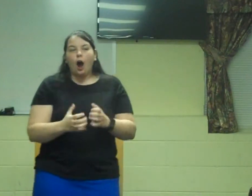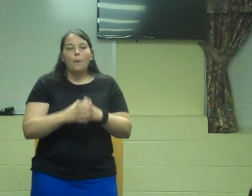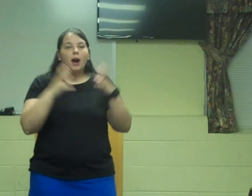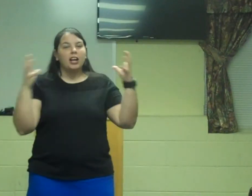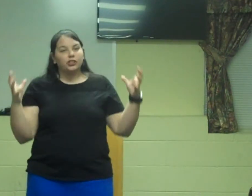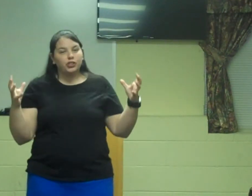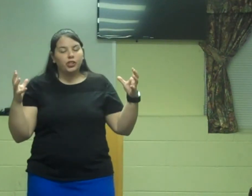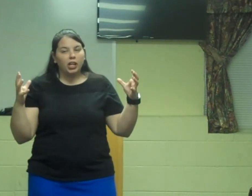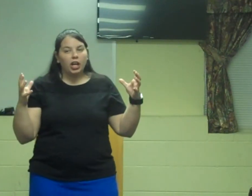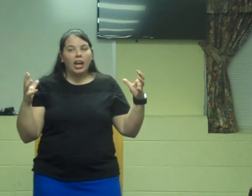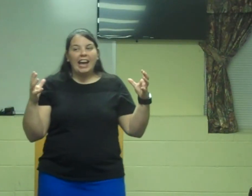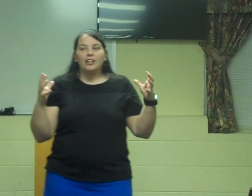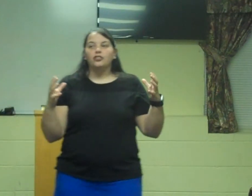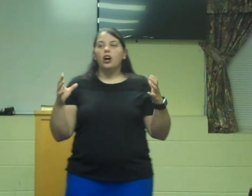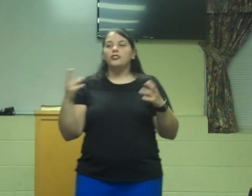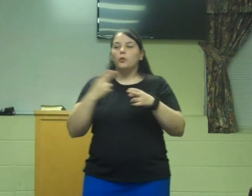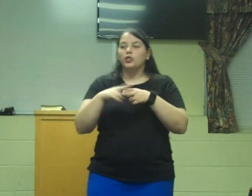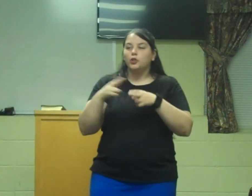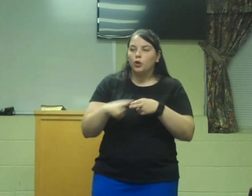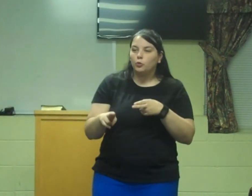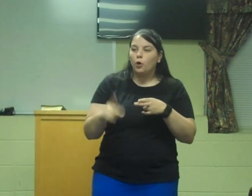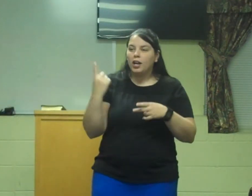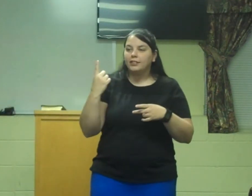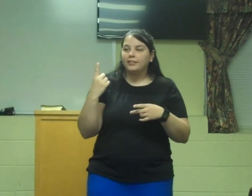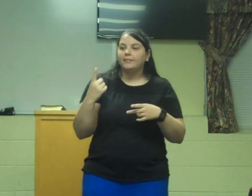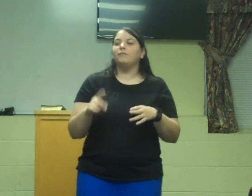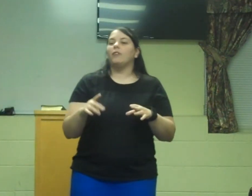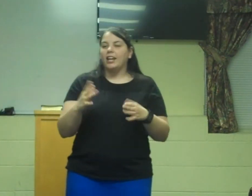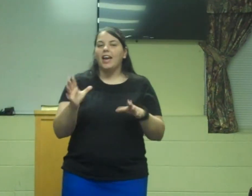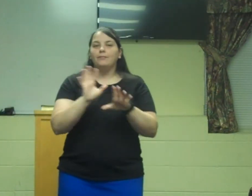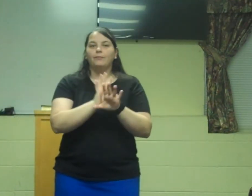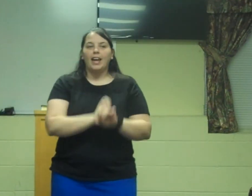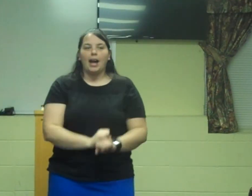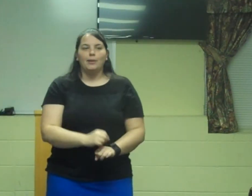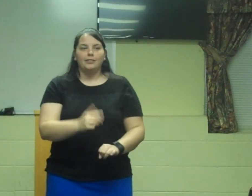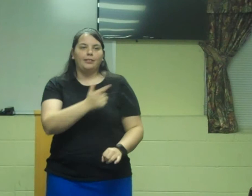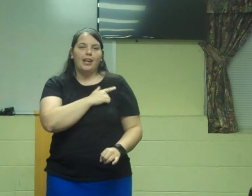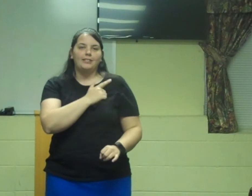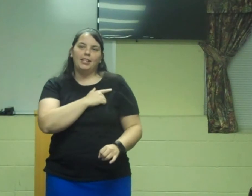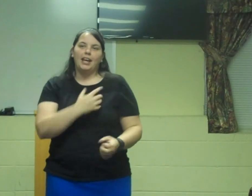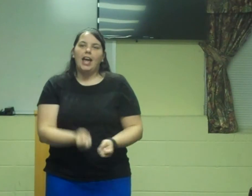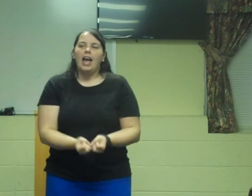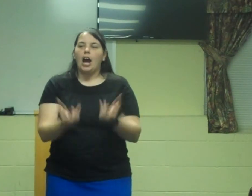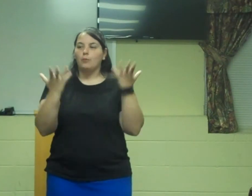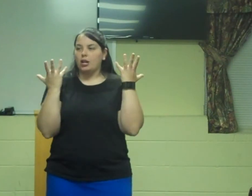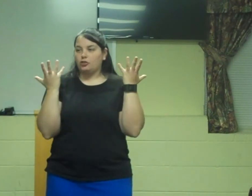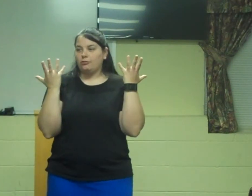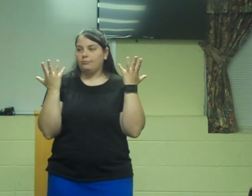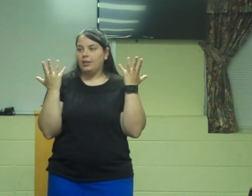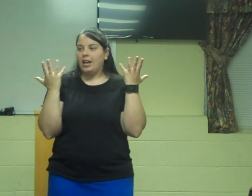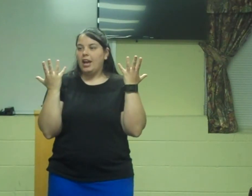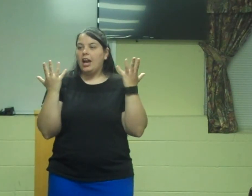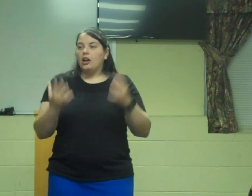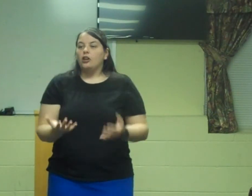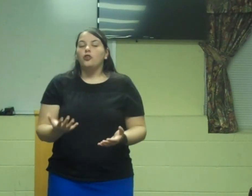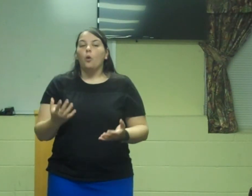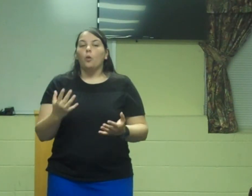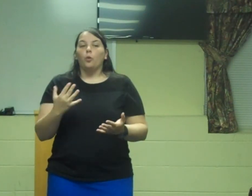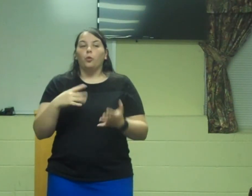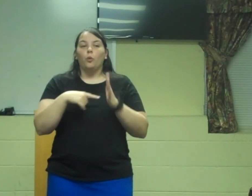How much? There's also a short one. Again, habit, lazy. How much? So the way